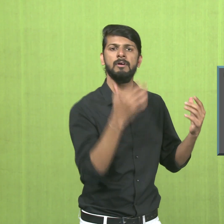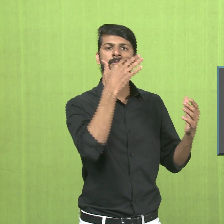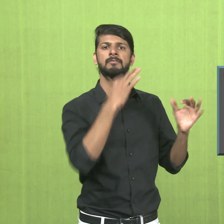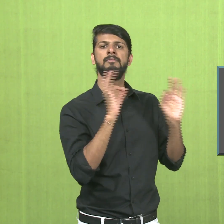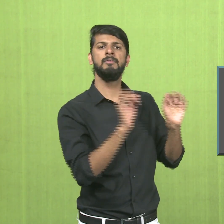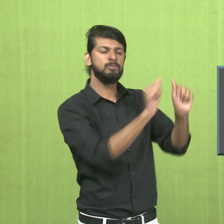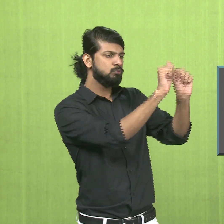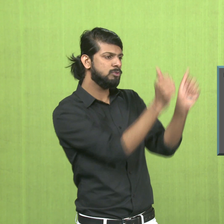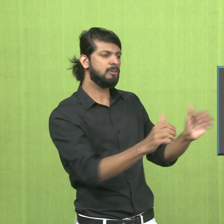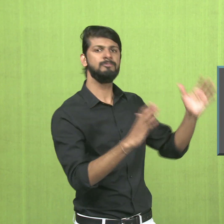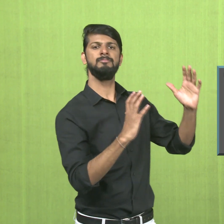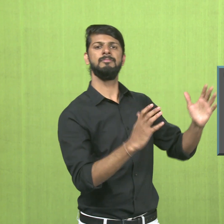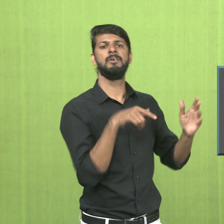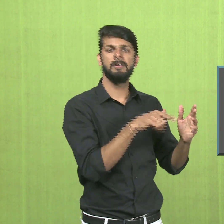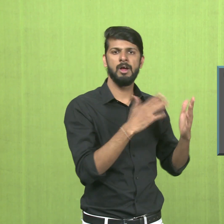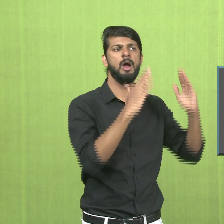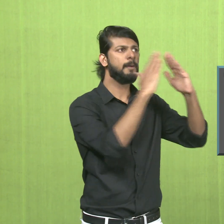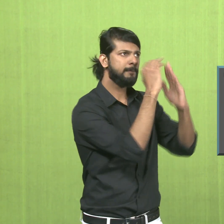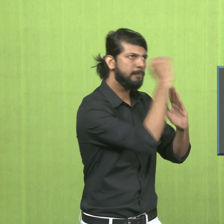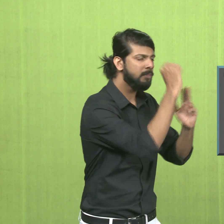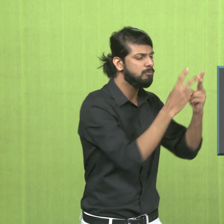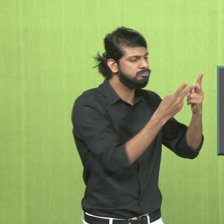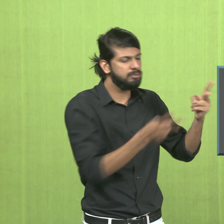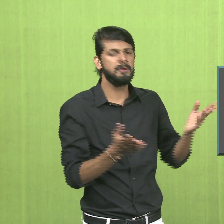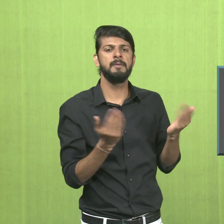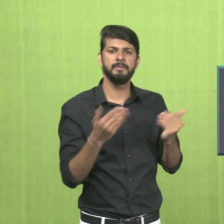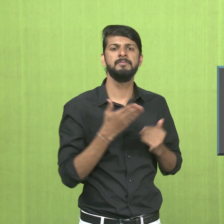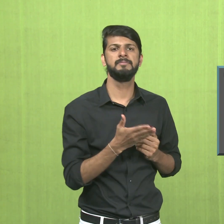This impression is called paisley and it is made by the fisted hand.